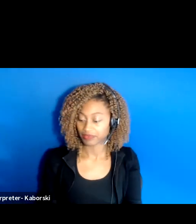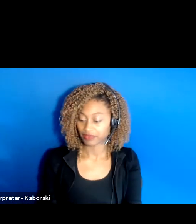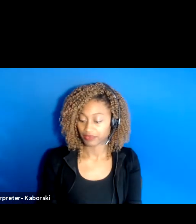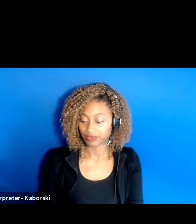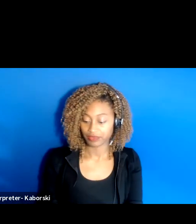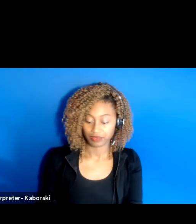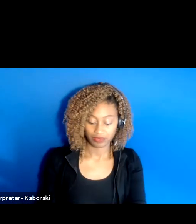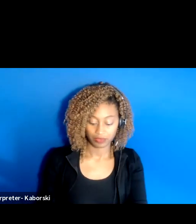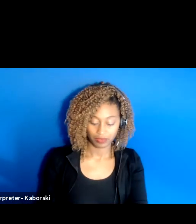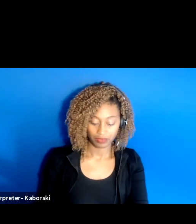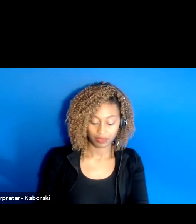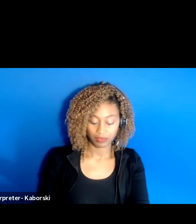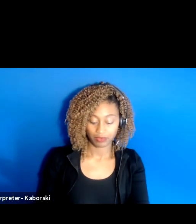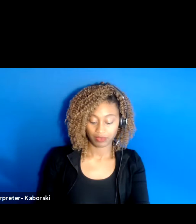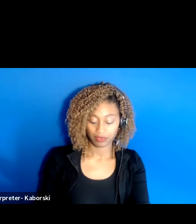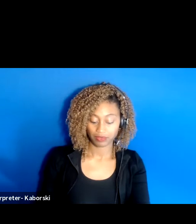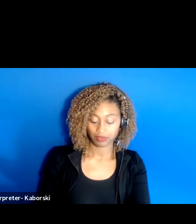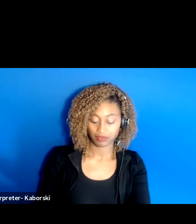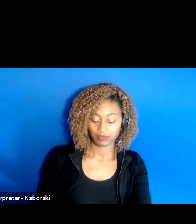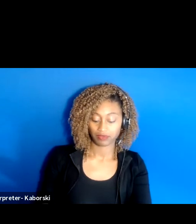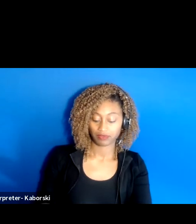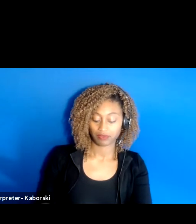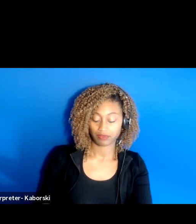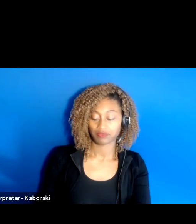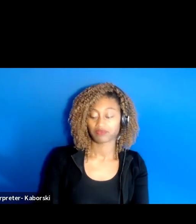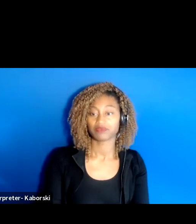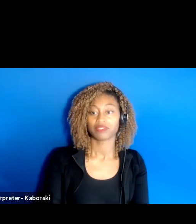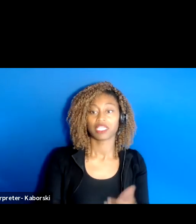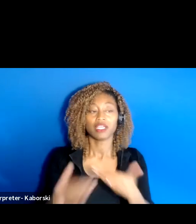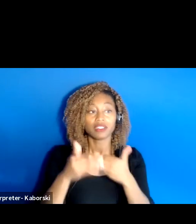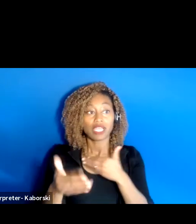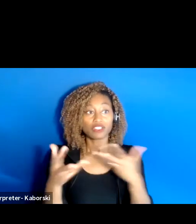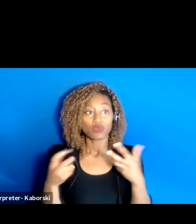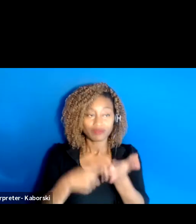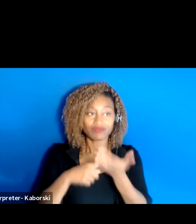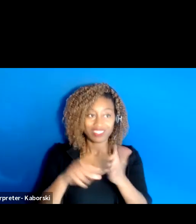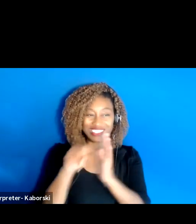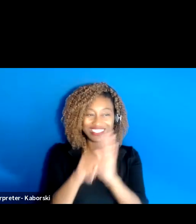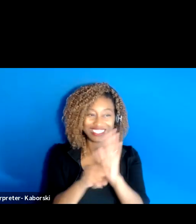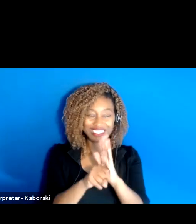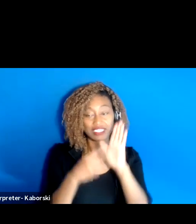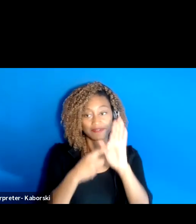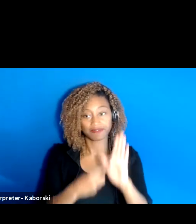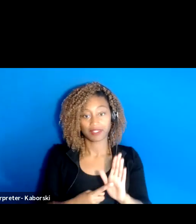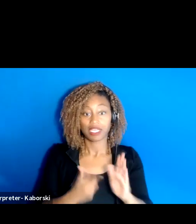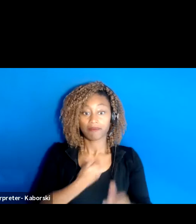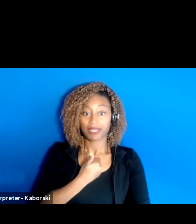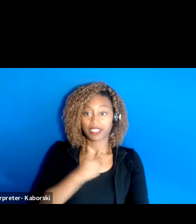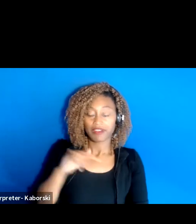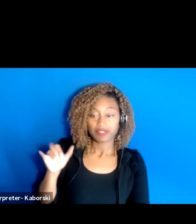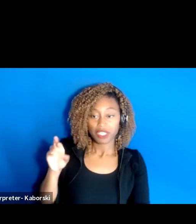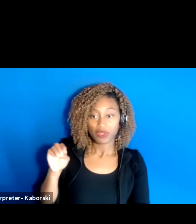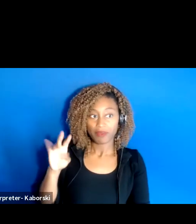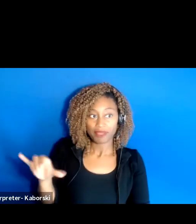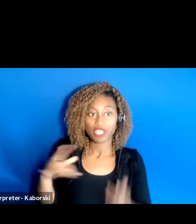So next we want to talk about some state examples. And Jeremy and I are going to go through, talk about